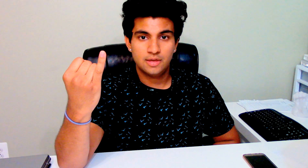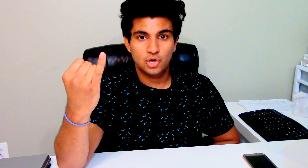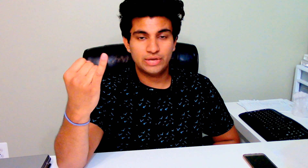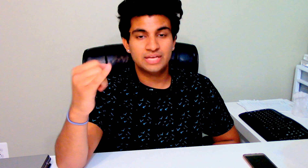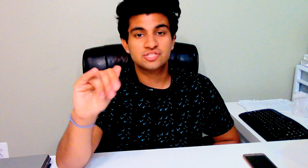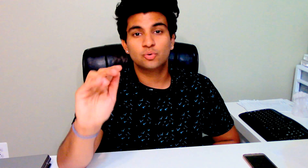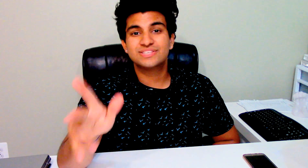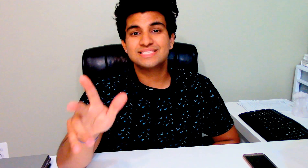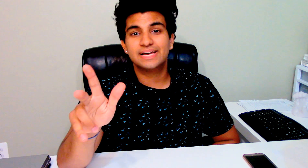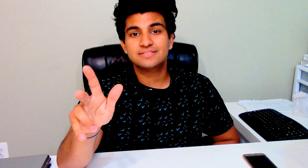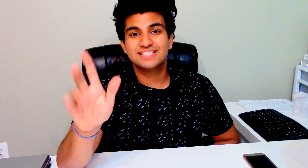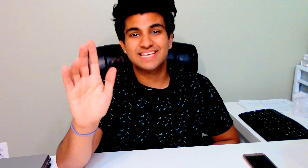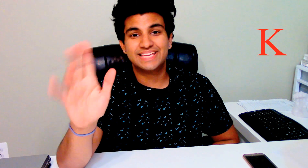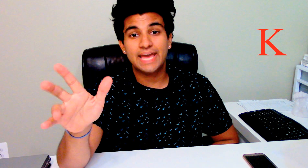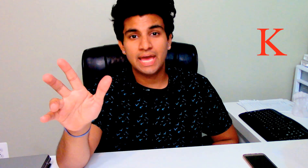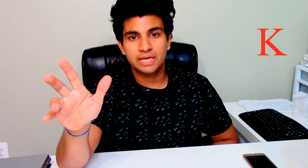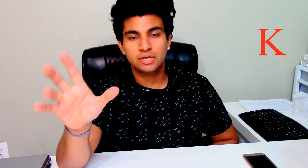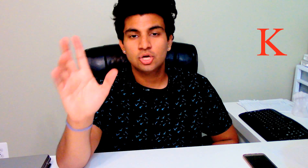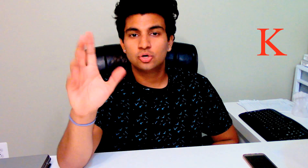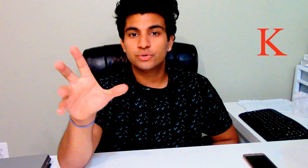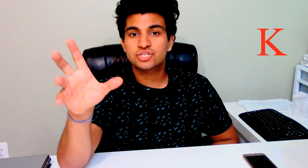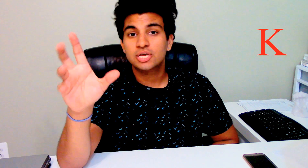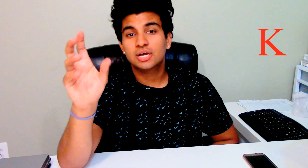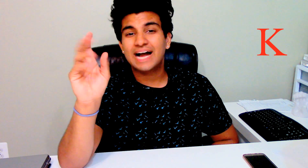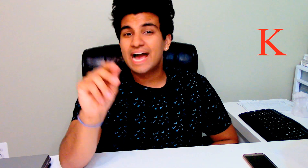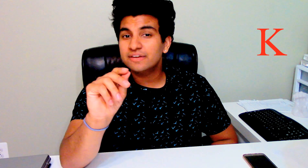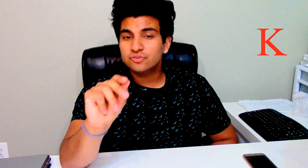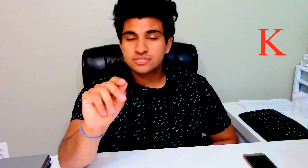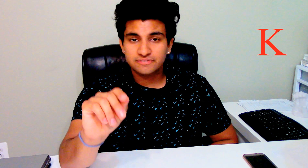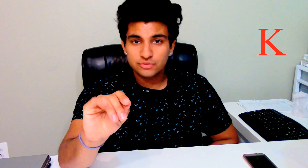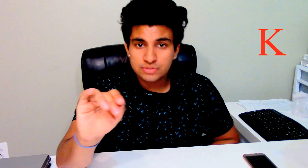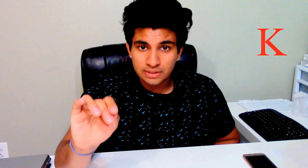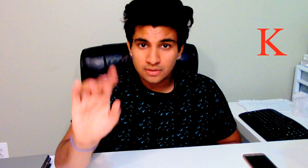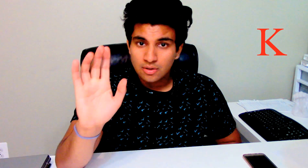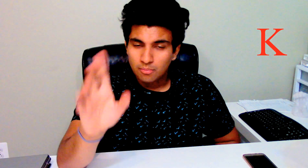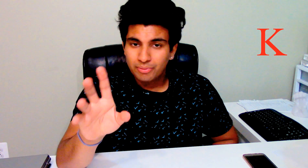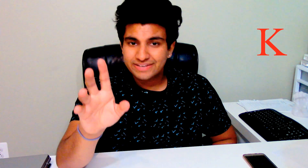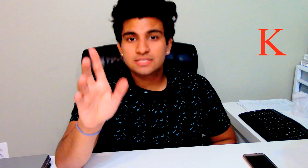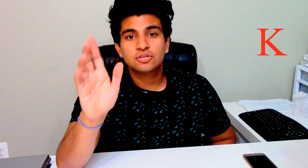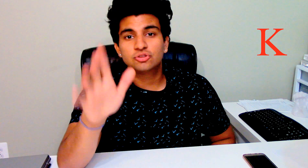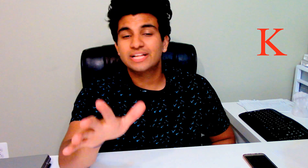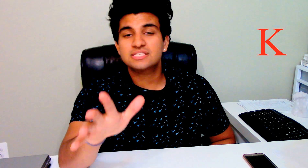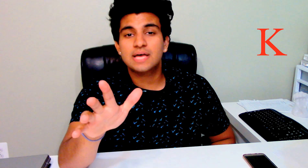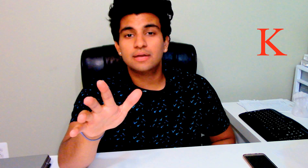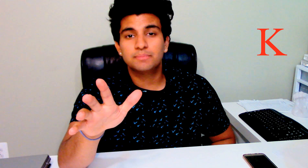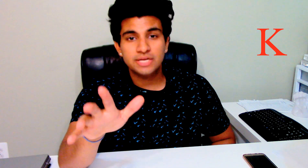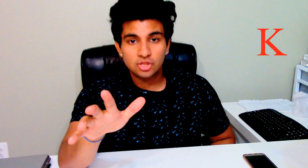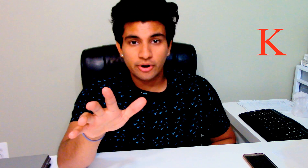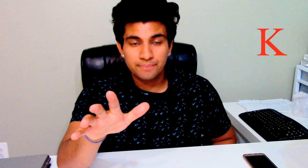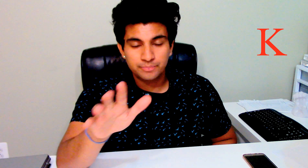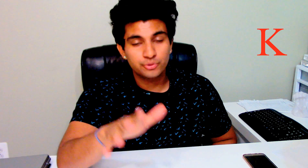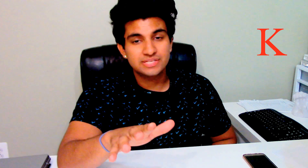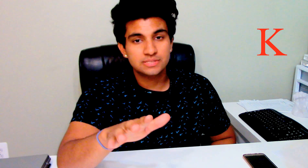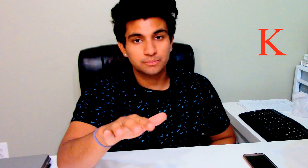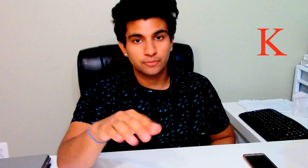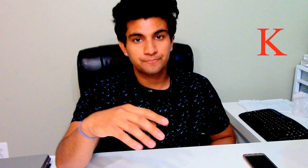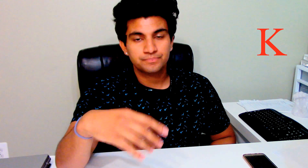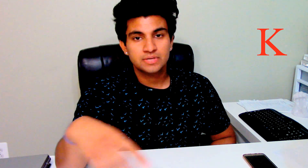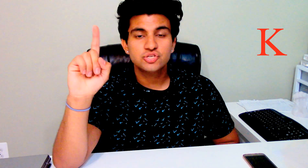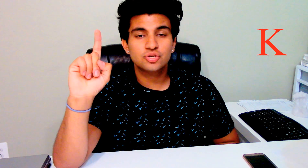Okay, so what's next is a K, which kind of looks confusing, but let's not be alarmed, pretty simple. So with